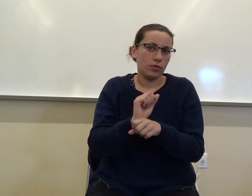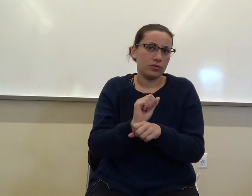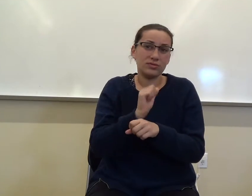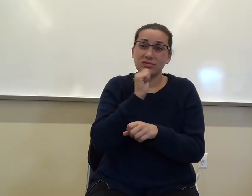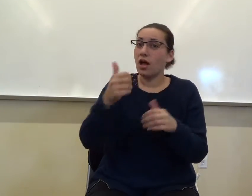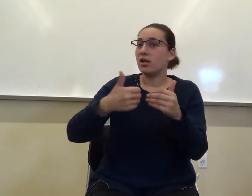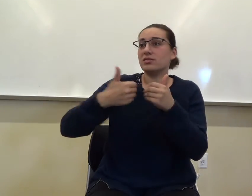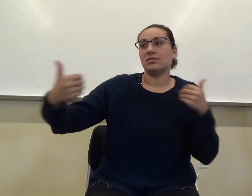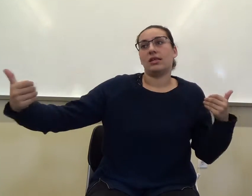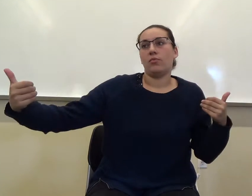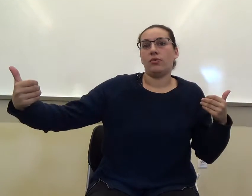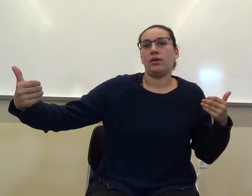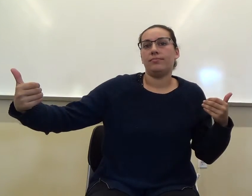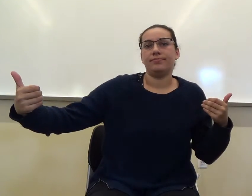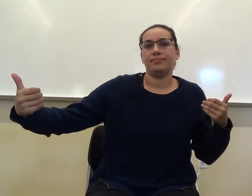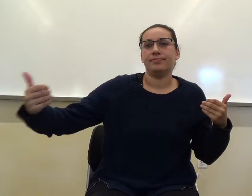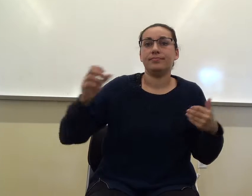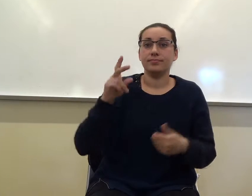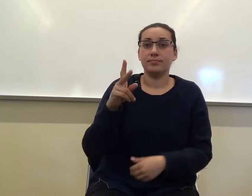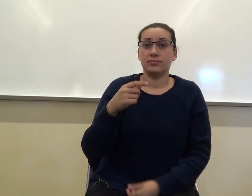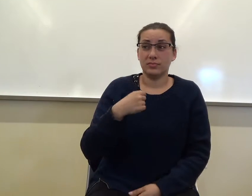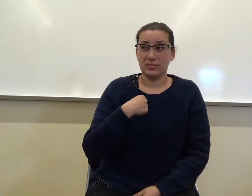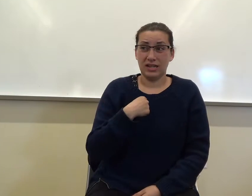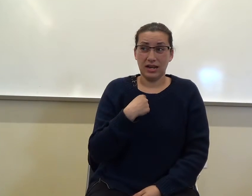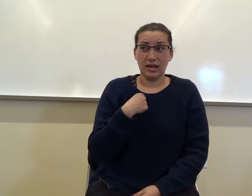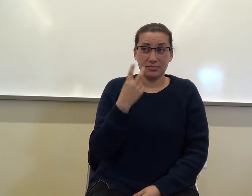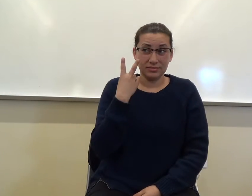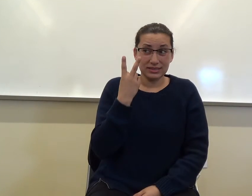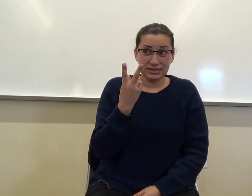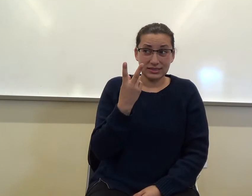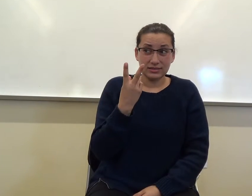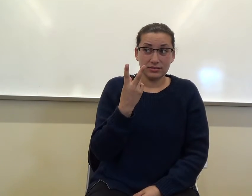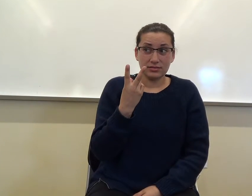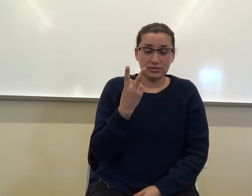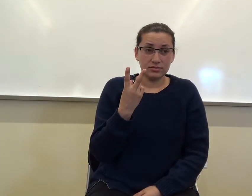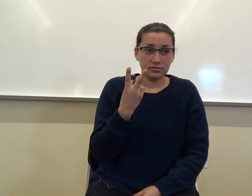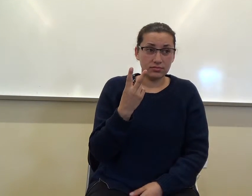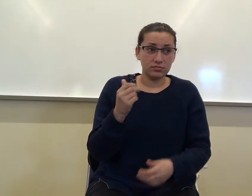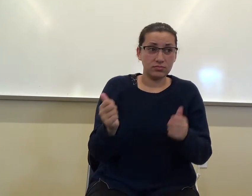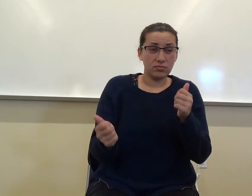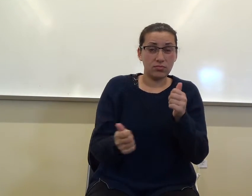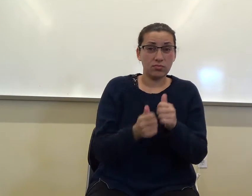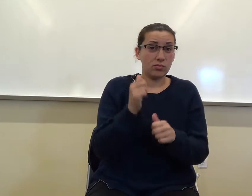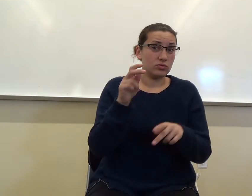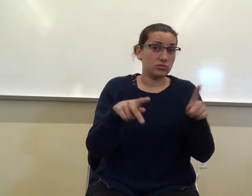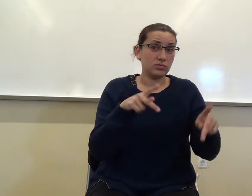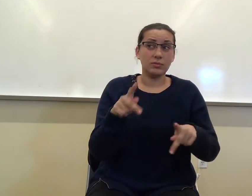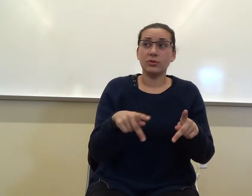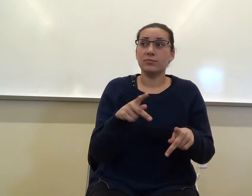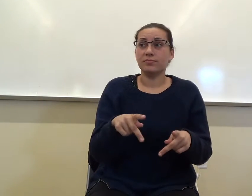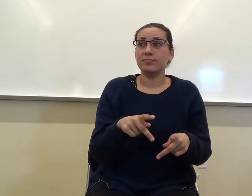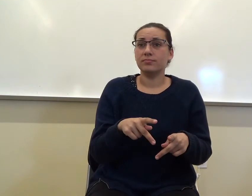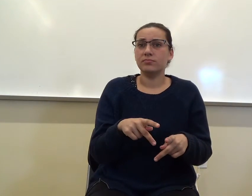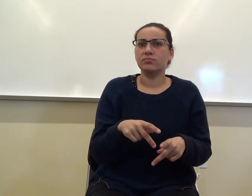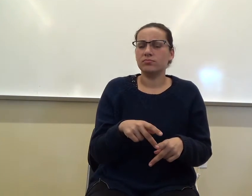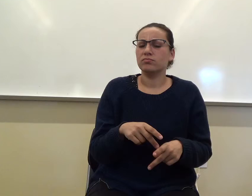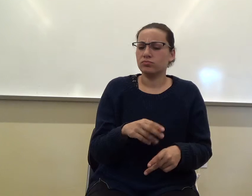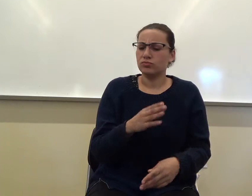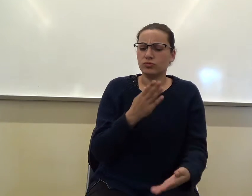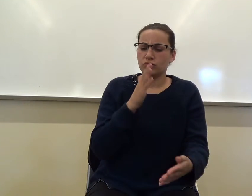And what I'm seeing is most people are on track. Most people have